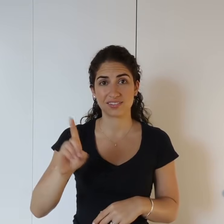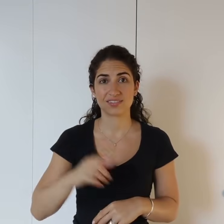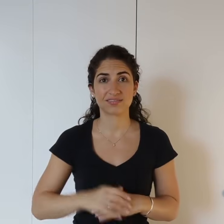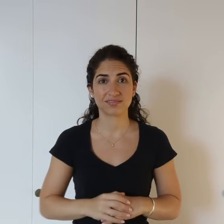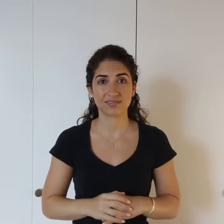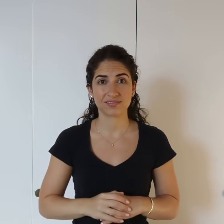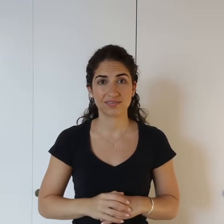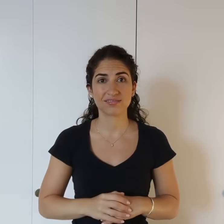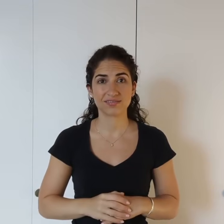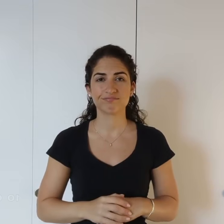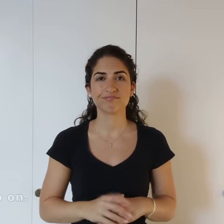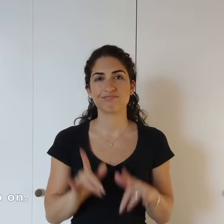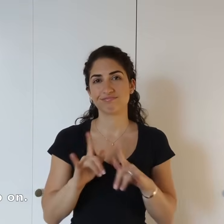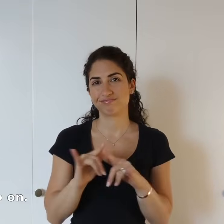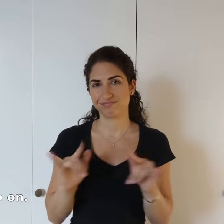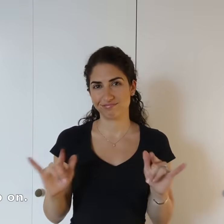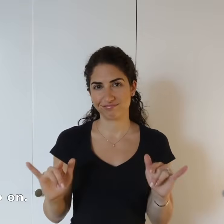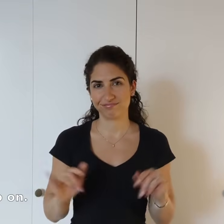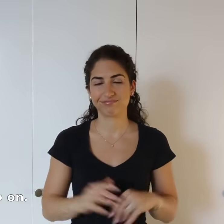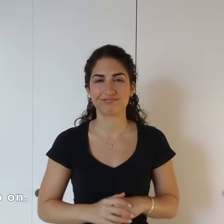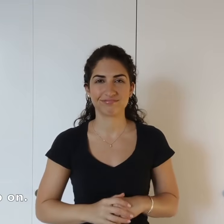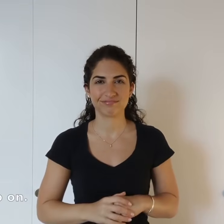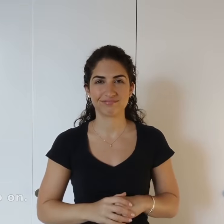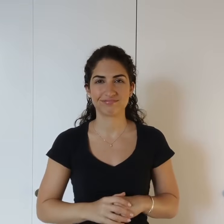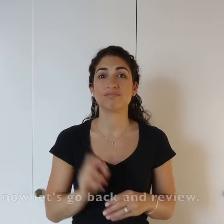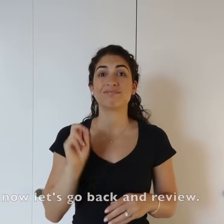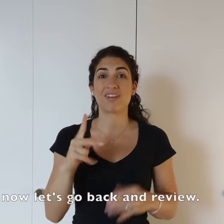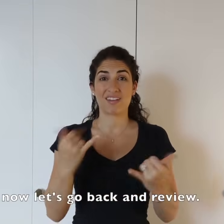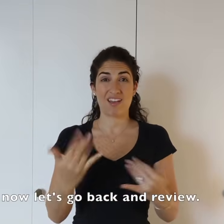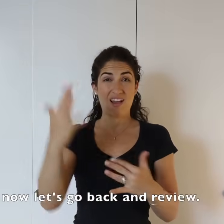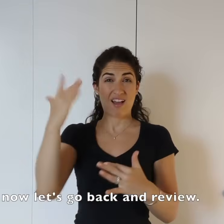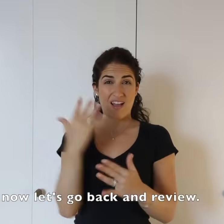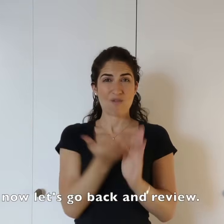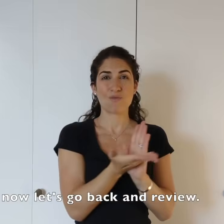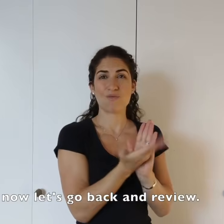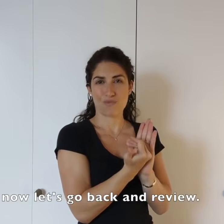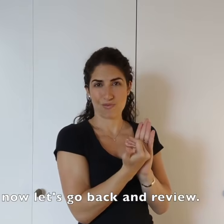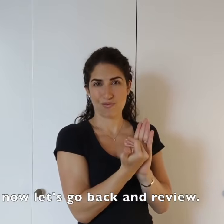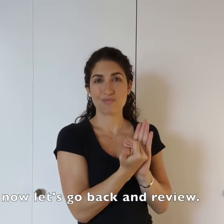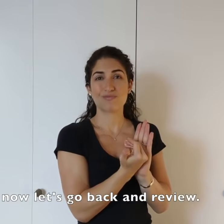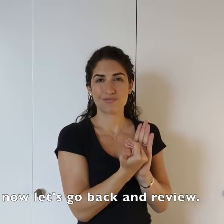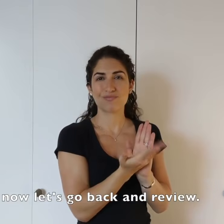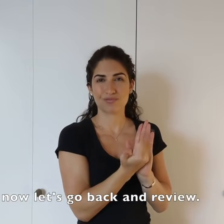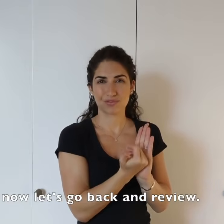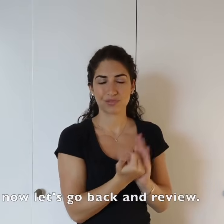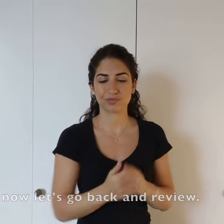JD, and so on. Okay, so now let's go back and review.